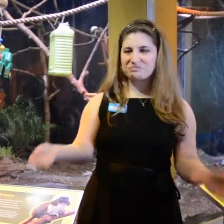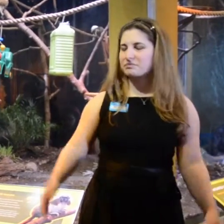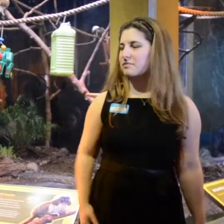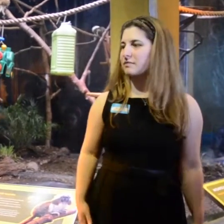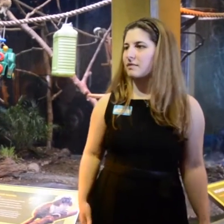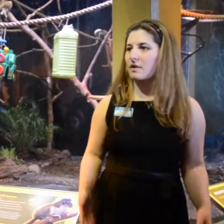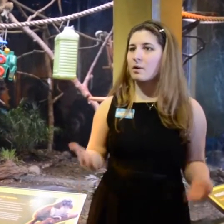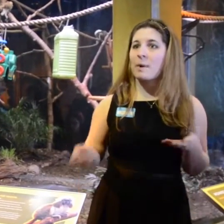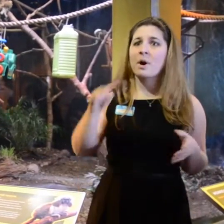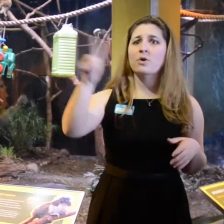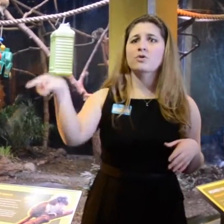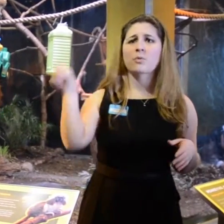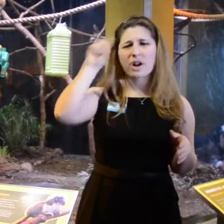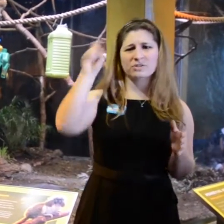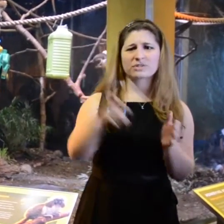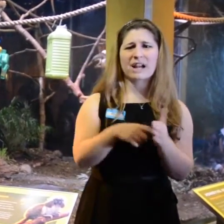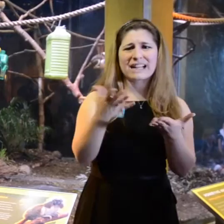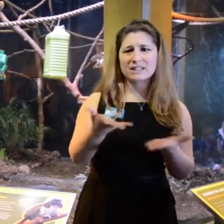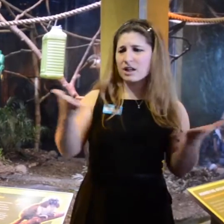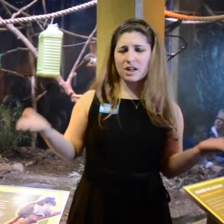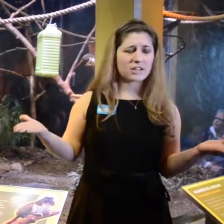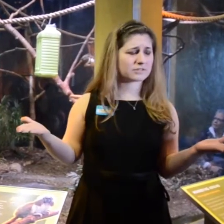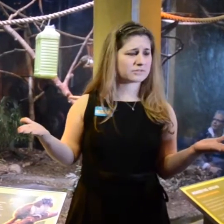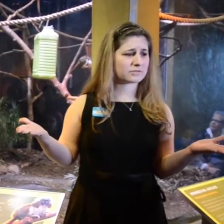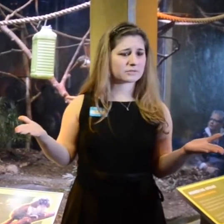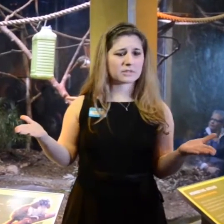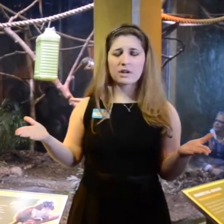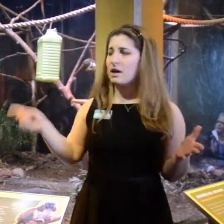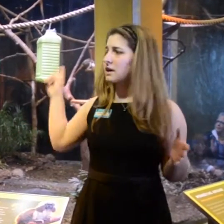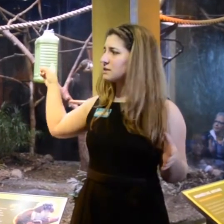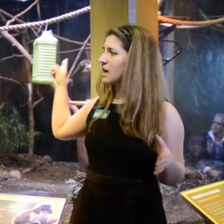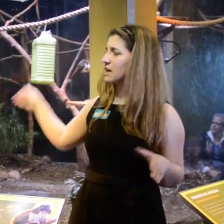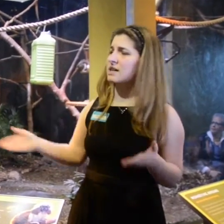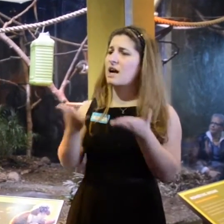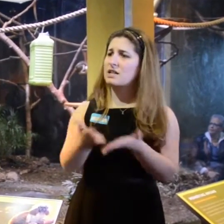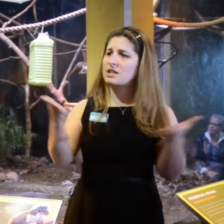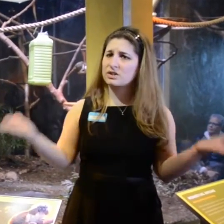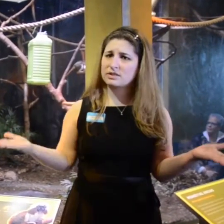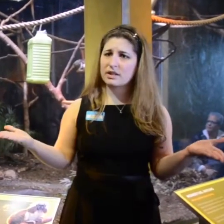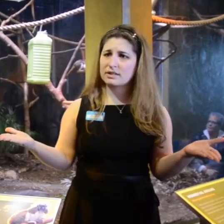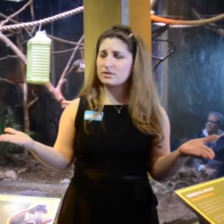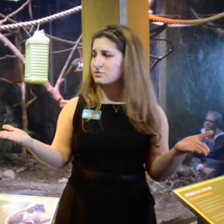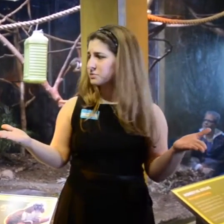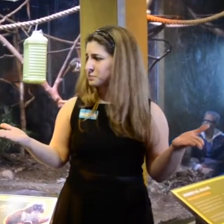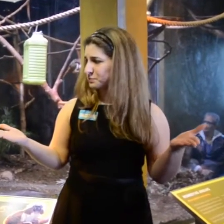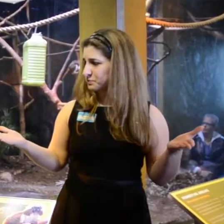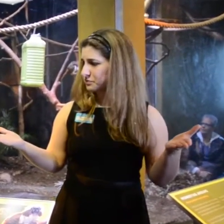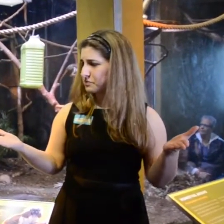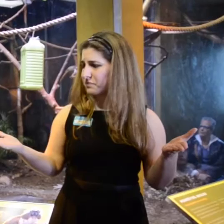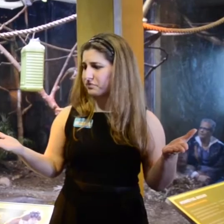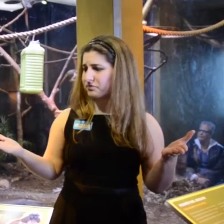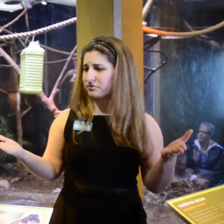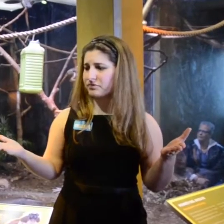might also notice some colorful objects in with our tamarinds. These are enrichment items. Even though they are not found in